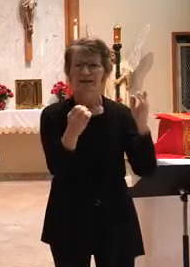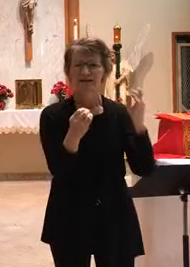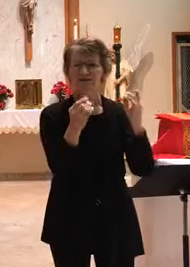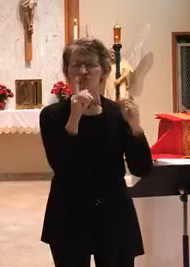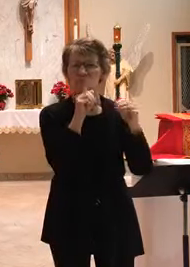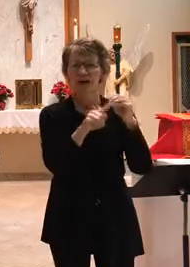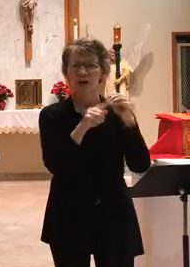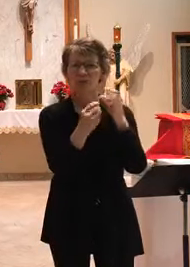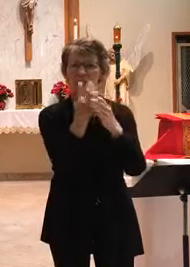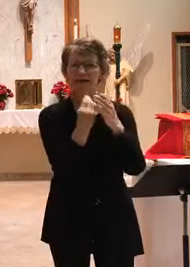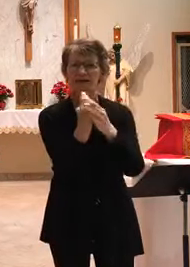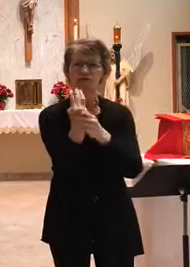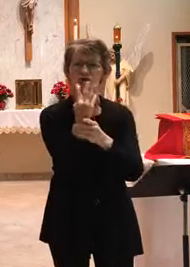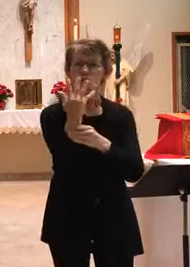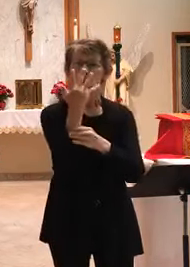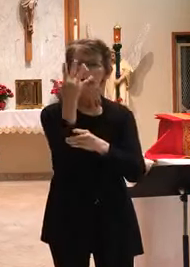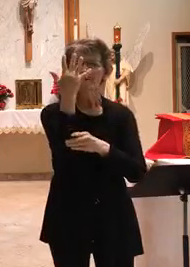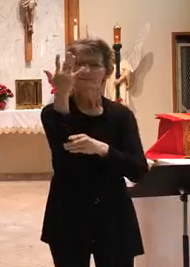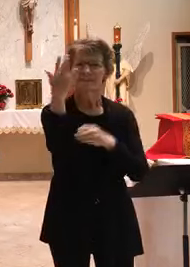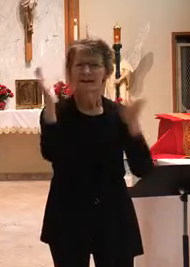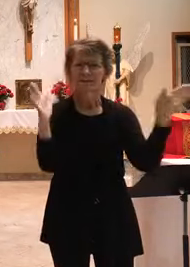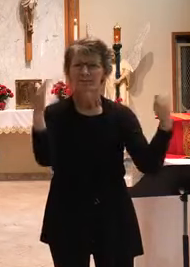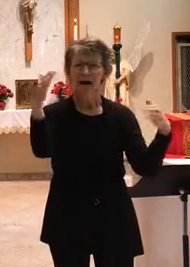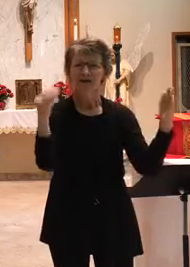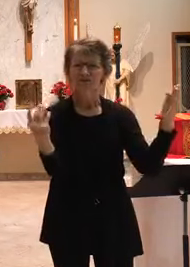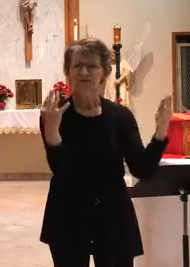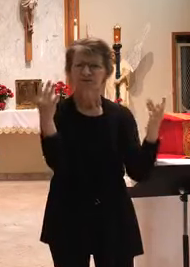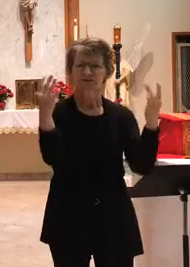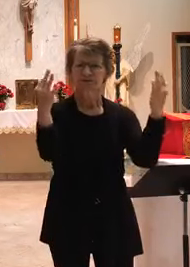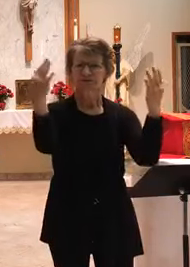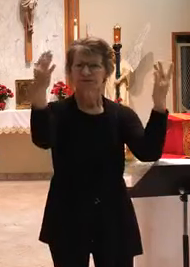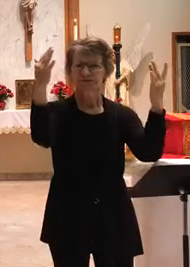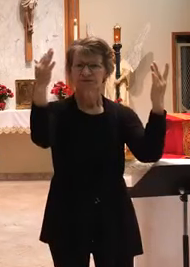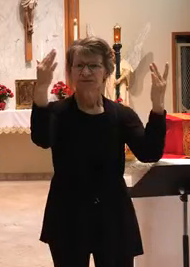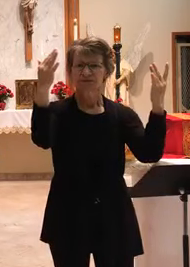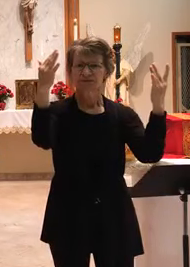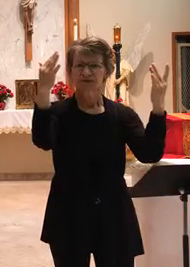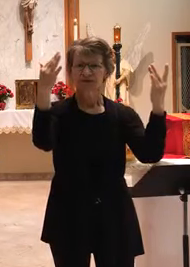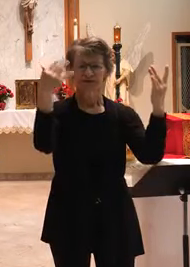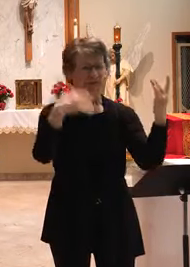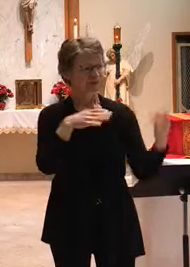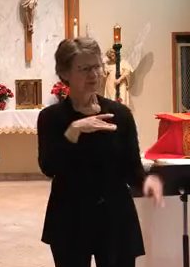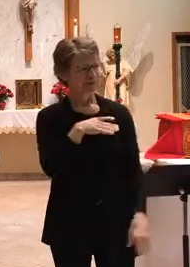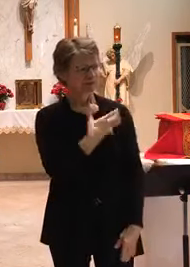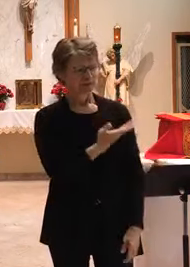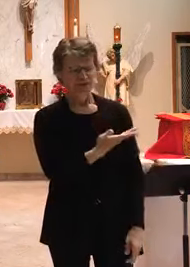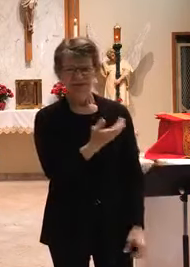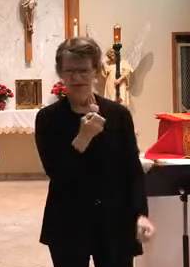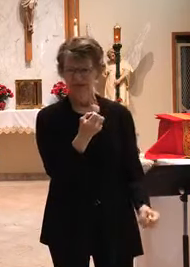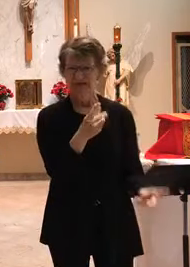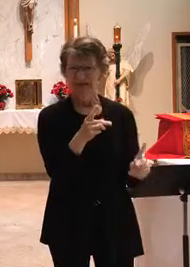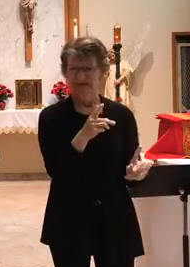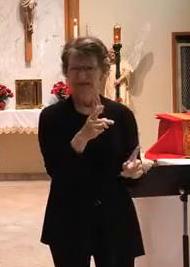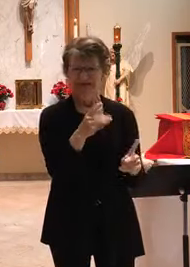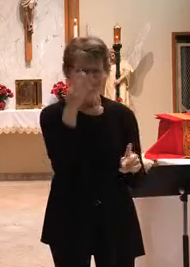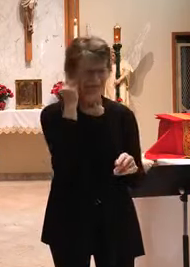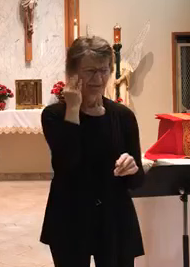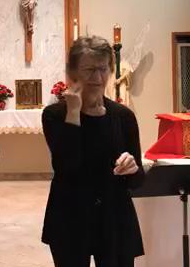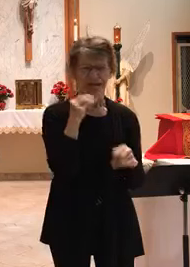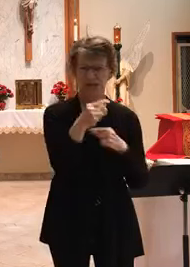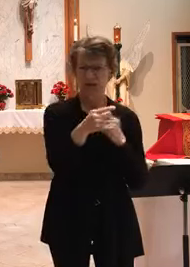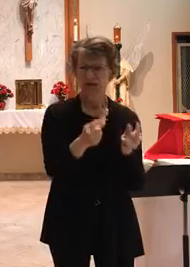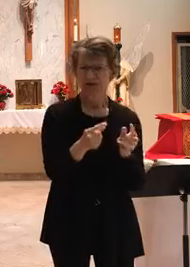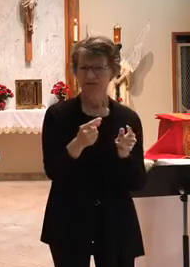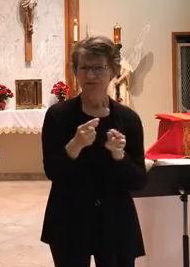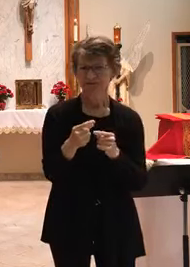this a couple years ago, and how good it works. What's my point? My point is, look at